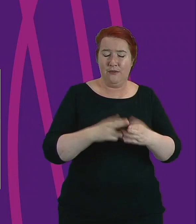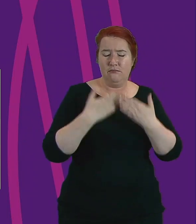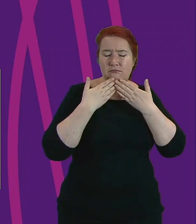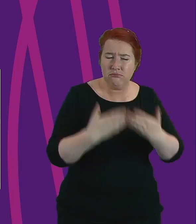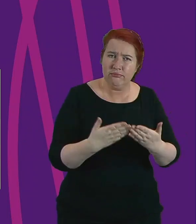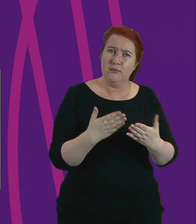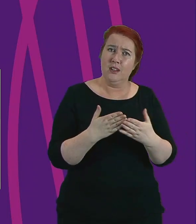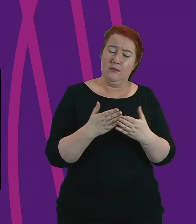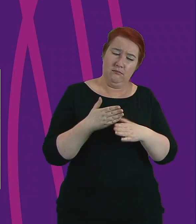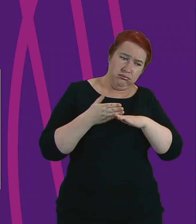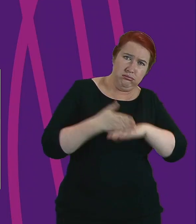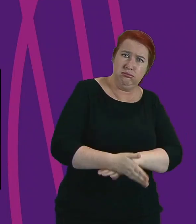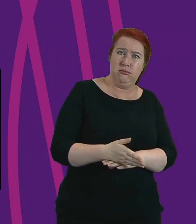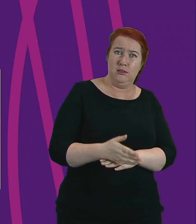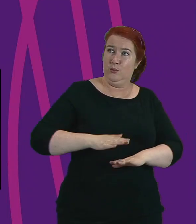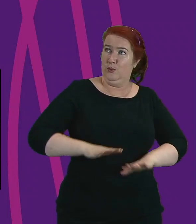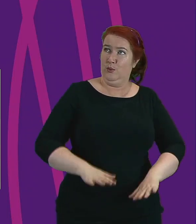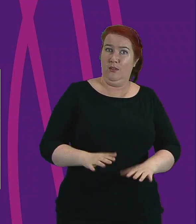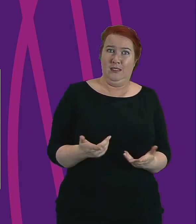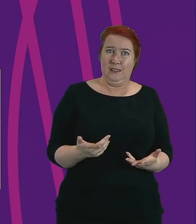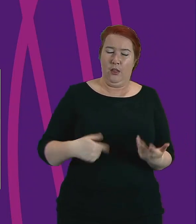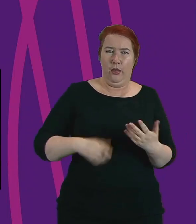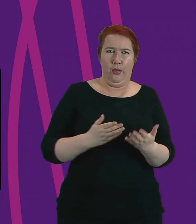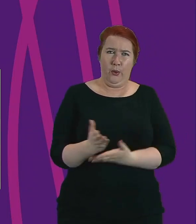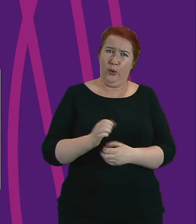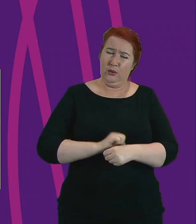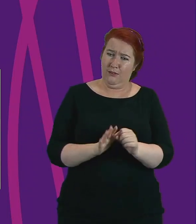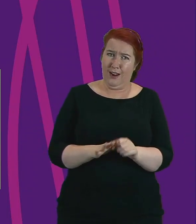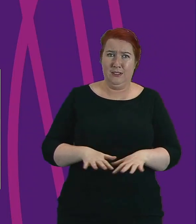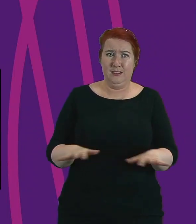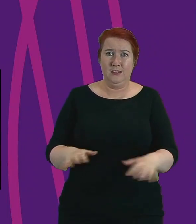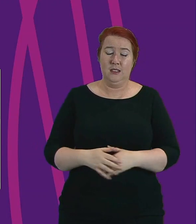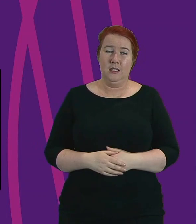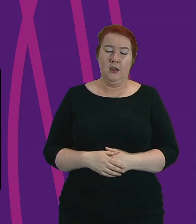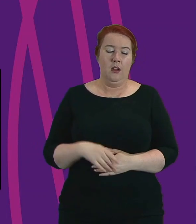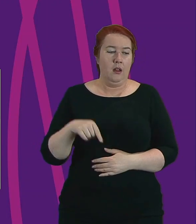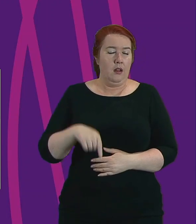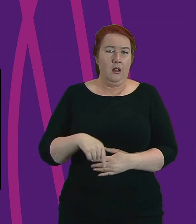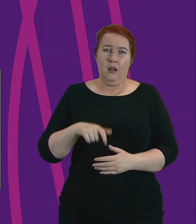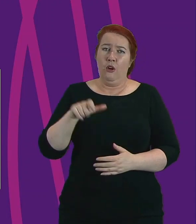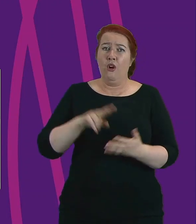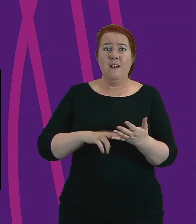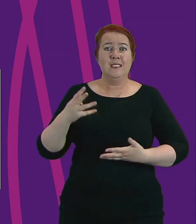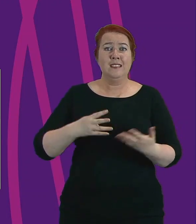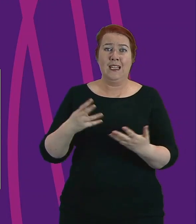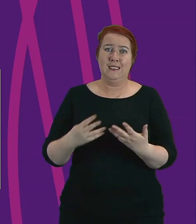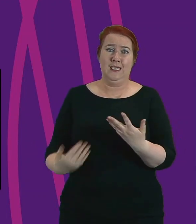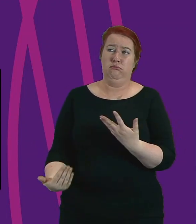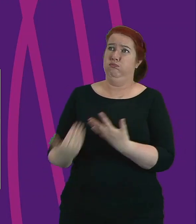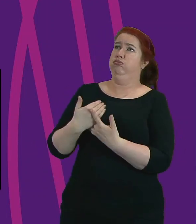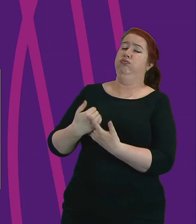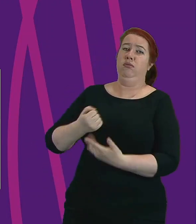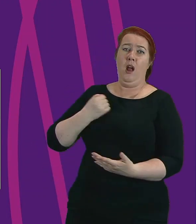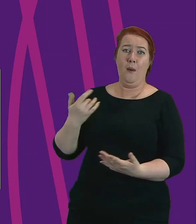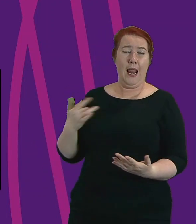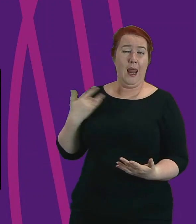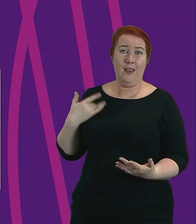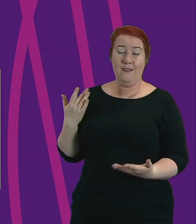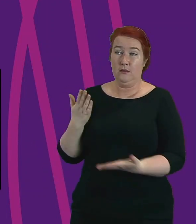awful pandemic. COVID-19 has crashed into our lives and made us all less certain about the